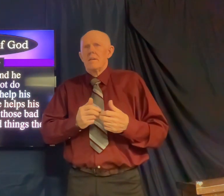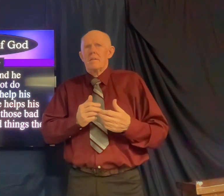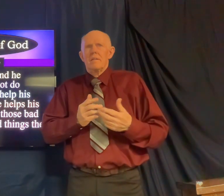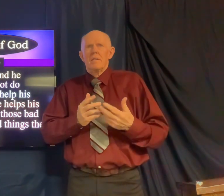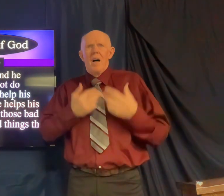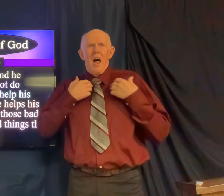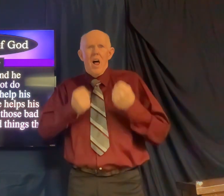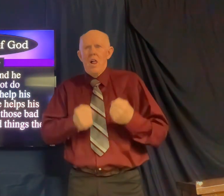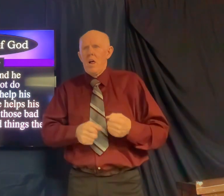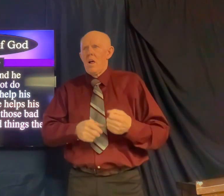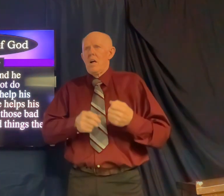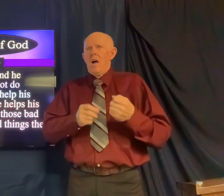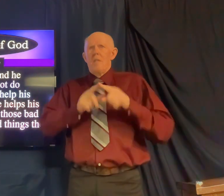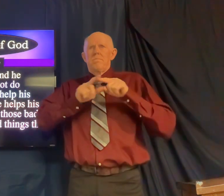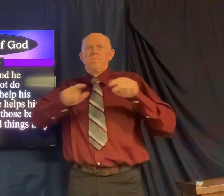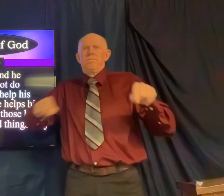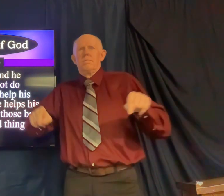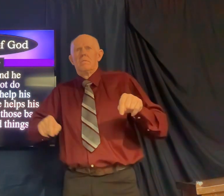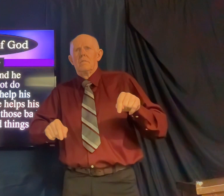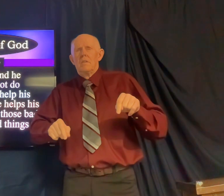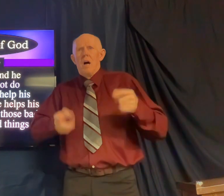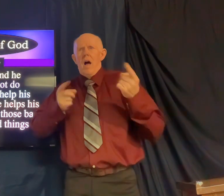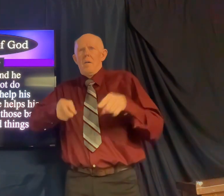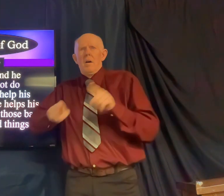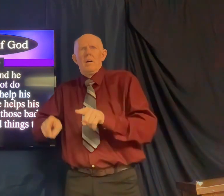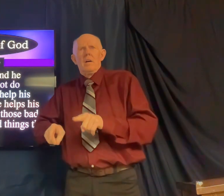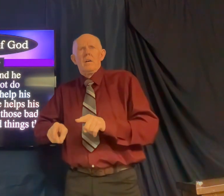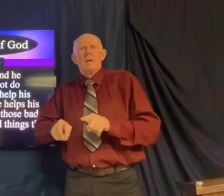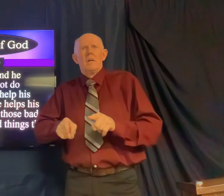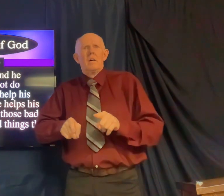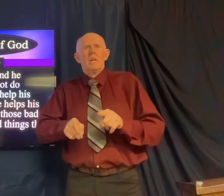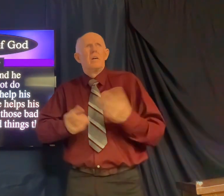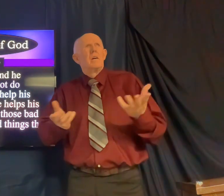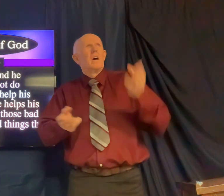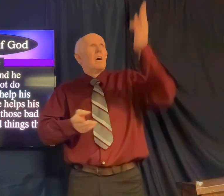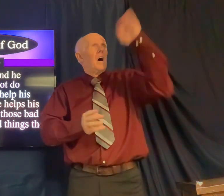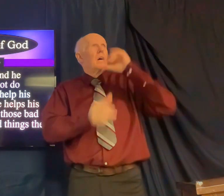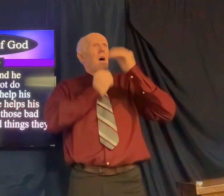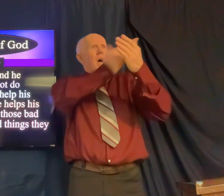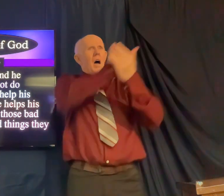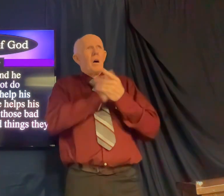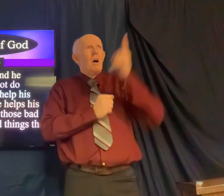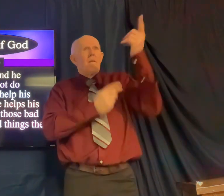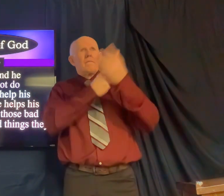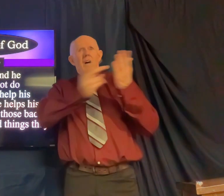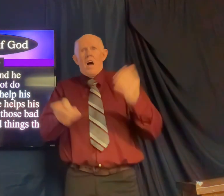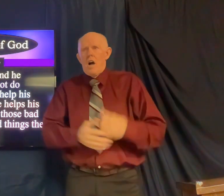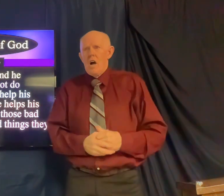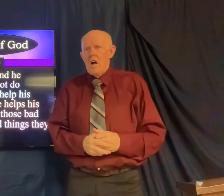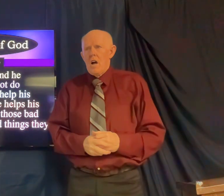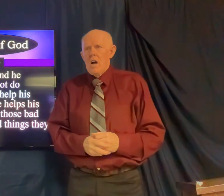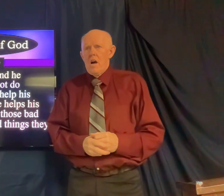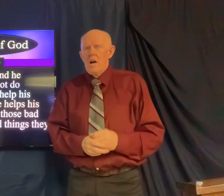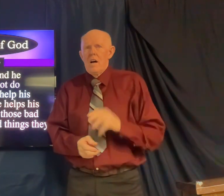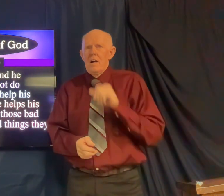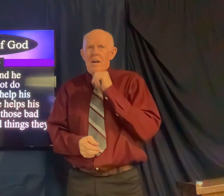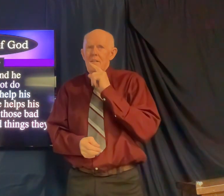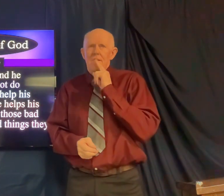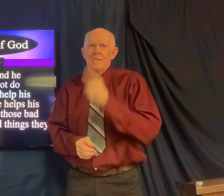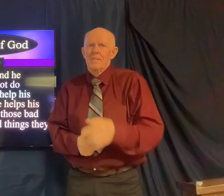They have problems. Maybe their health is bad. Maybe things happen. They say, God didn't help me. He failed.